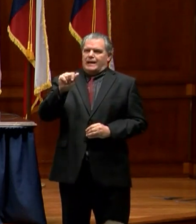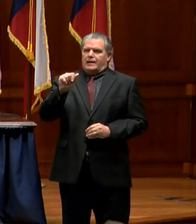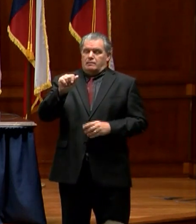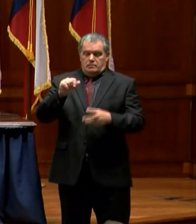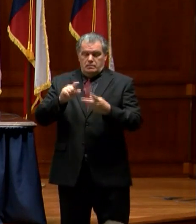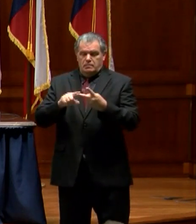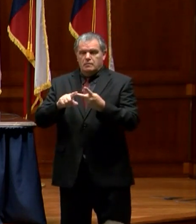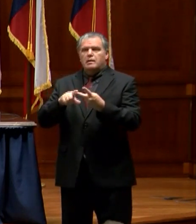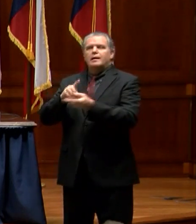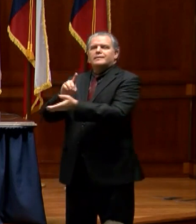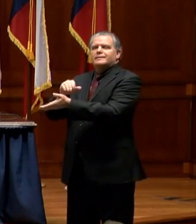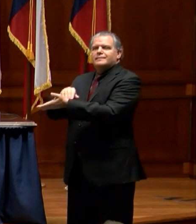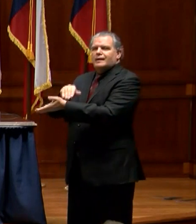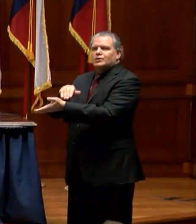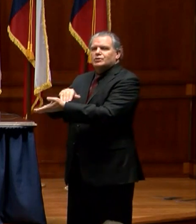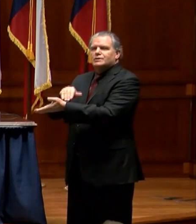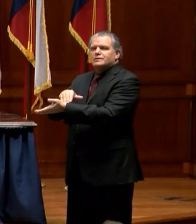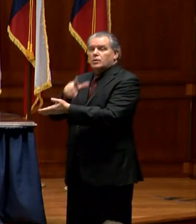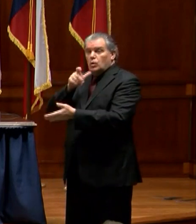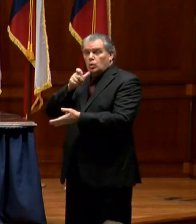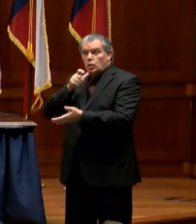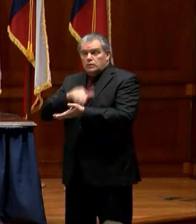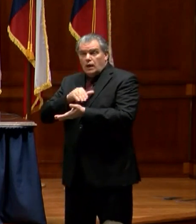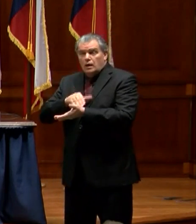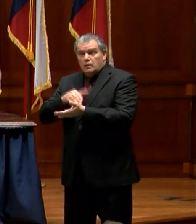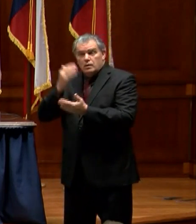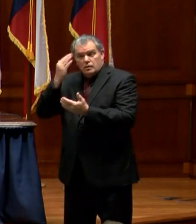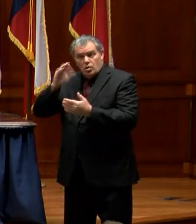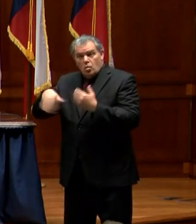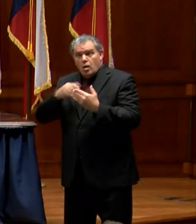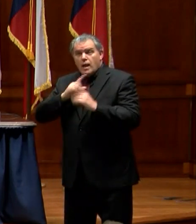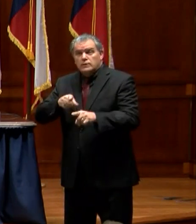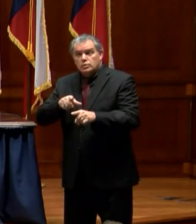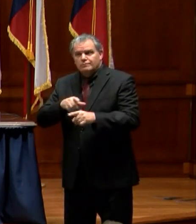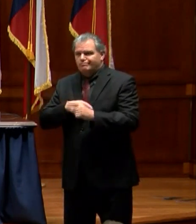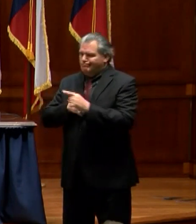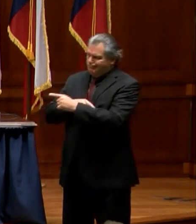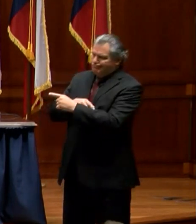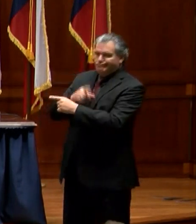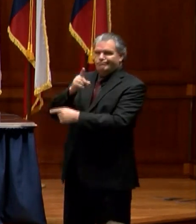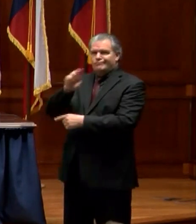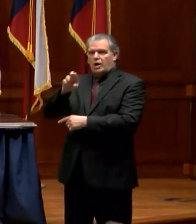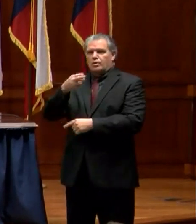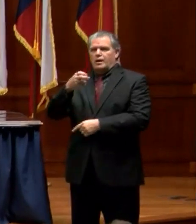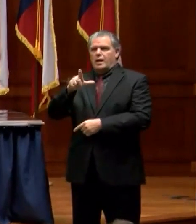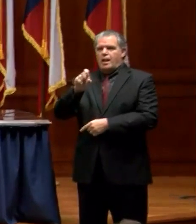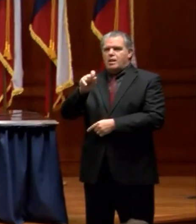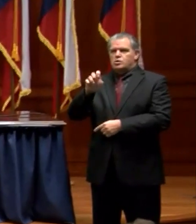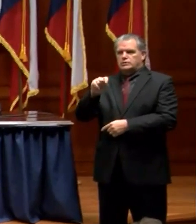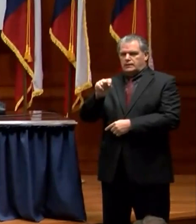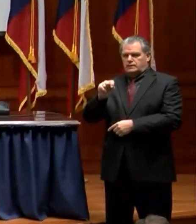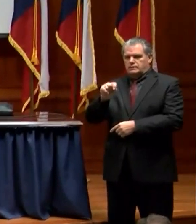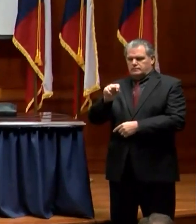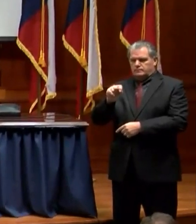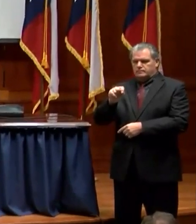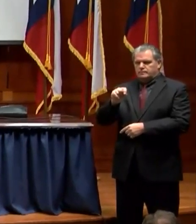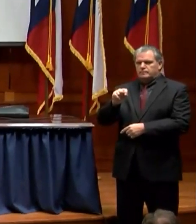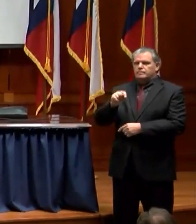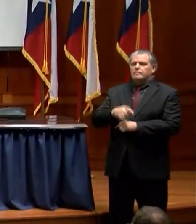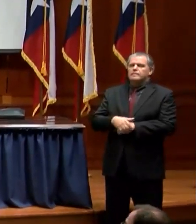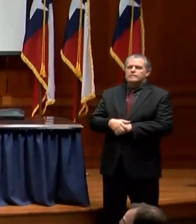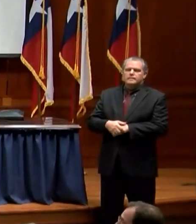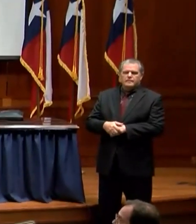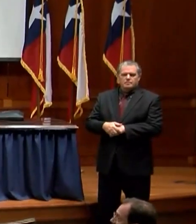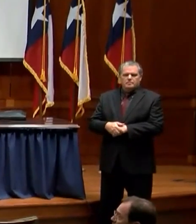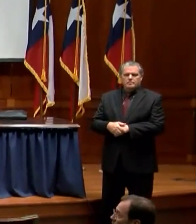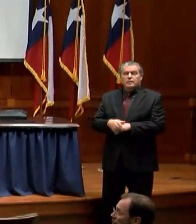answers to all your questions is Dr. Hellerstedt. Thank you, Governor. As far as modeling, we're looking across the board. We're looking at